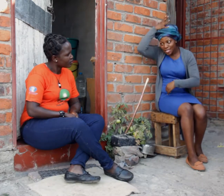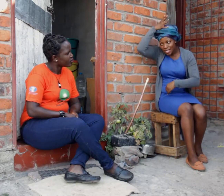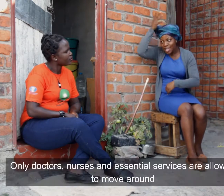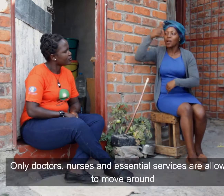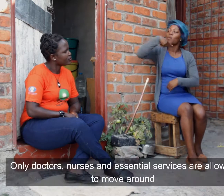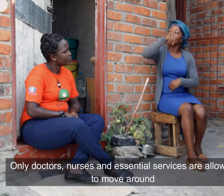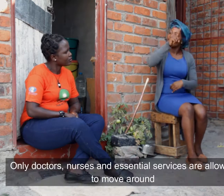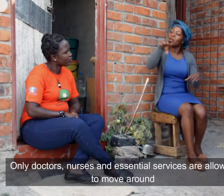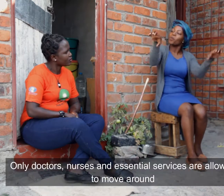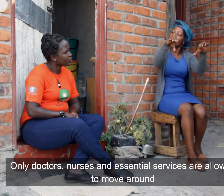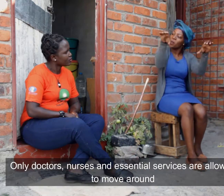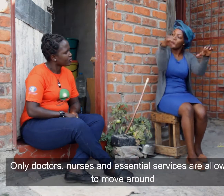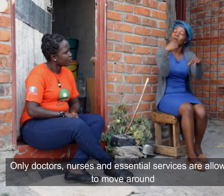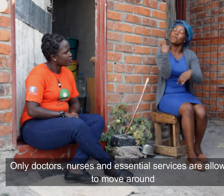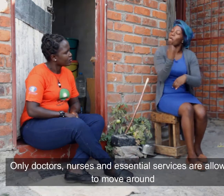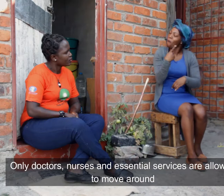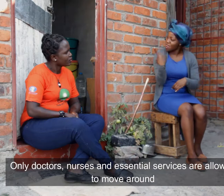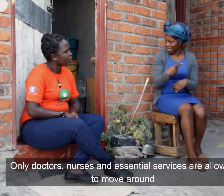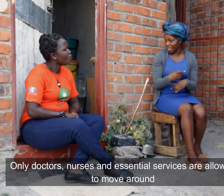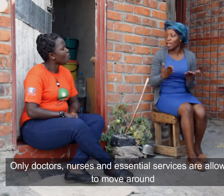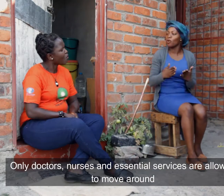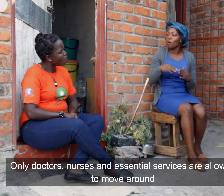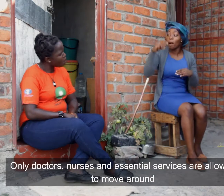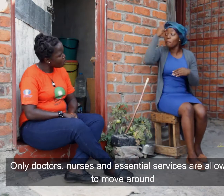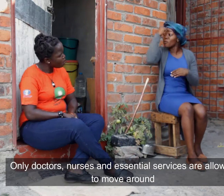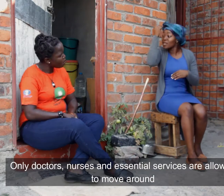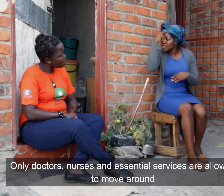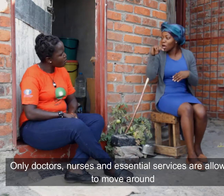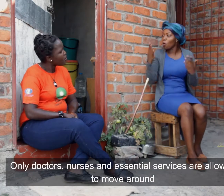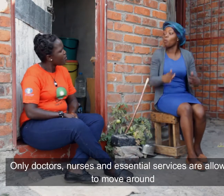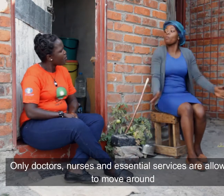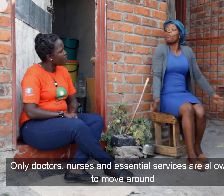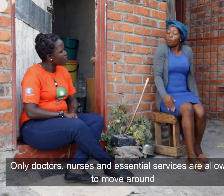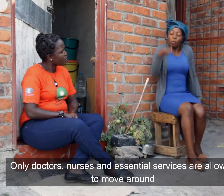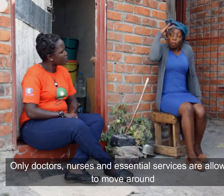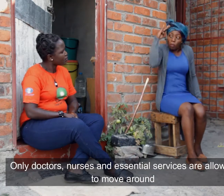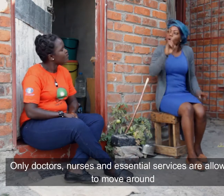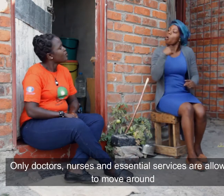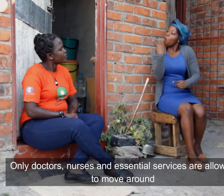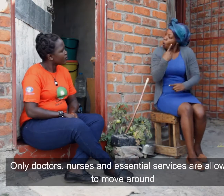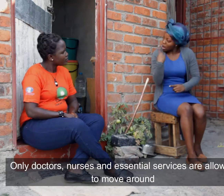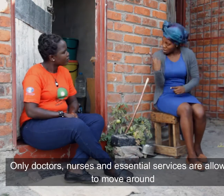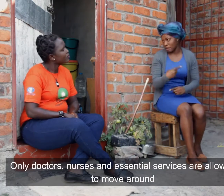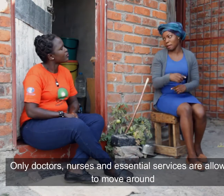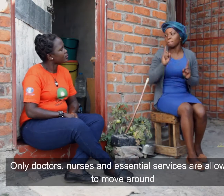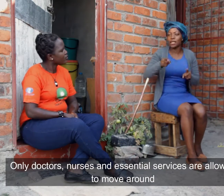Only my doctors. Nema ni... Nema yuema essential services.